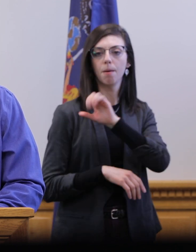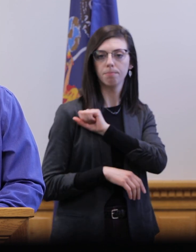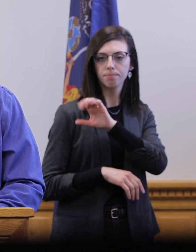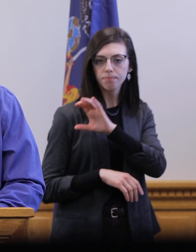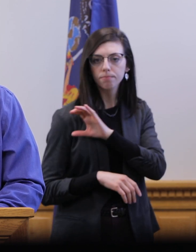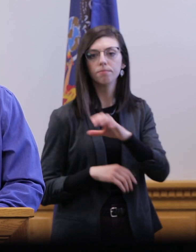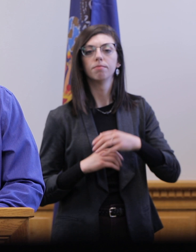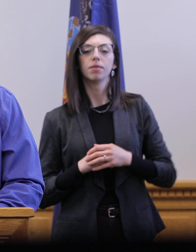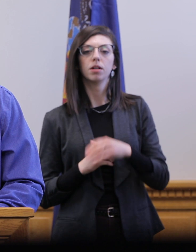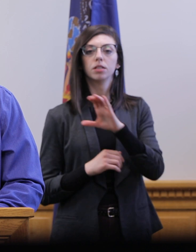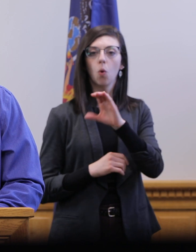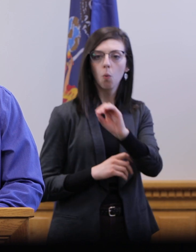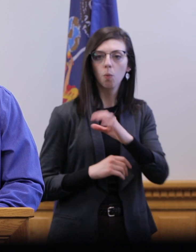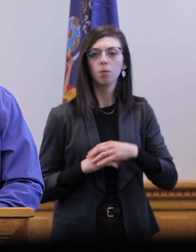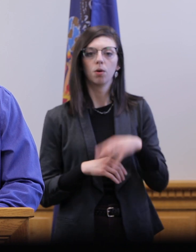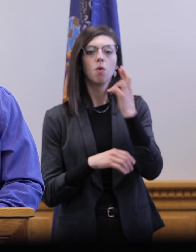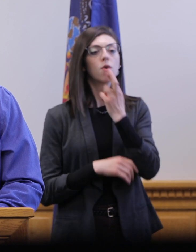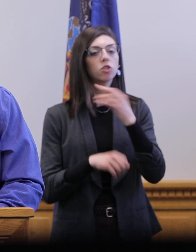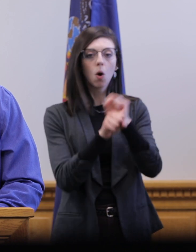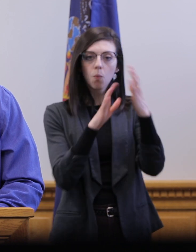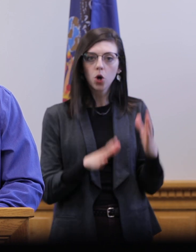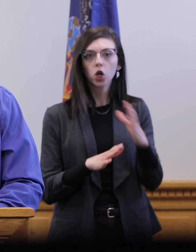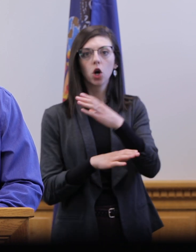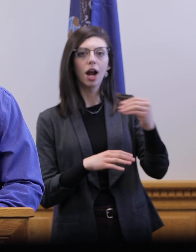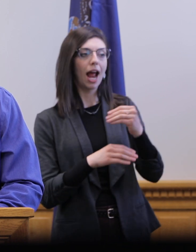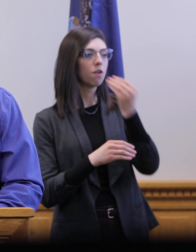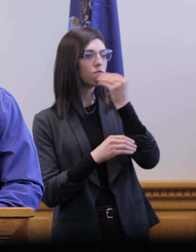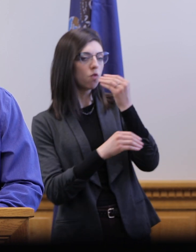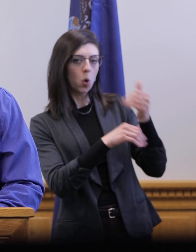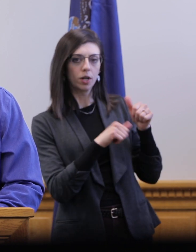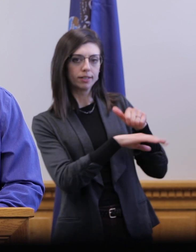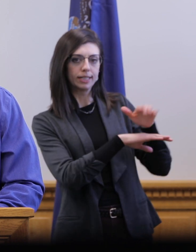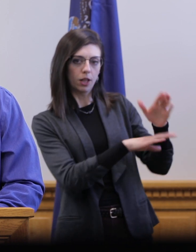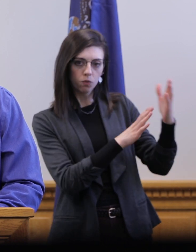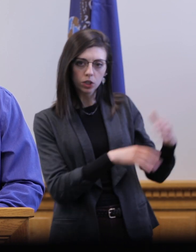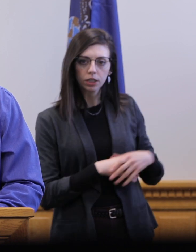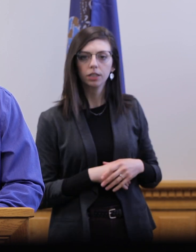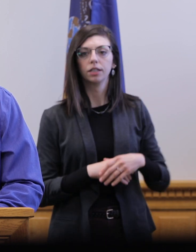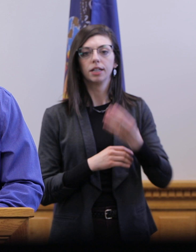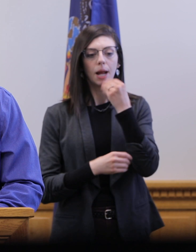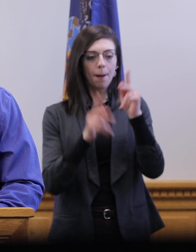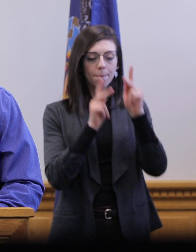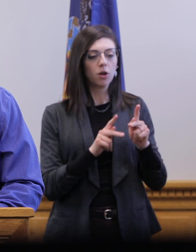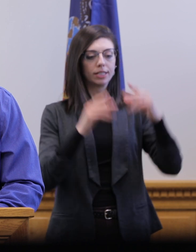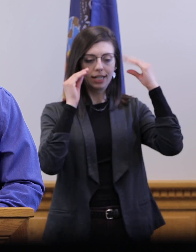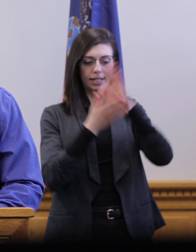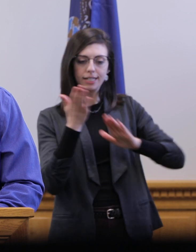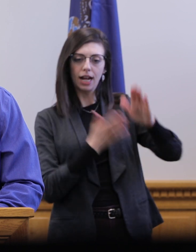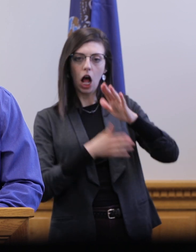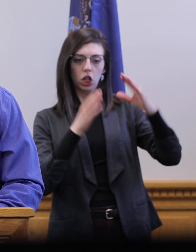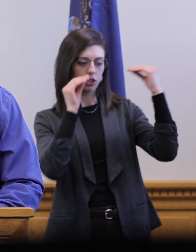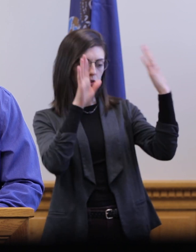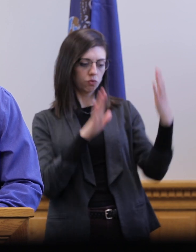workers, restaurant workers and restaurant delivery drivers, for-hire vehicle drivers, in-person college faculty and essential